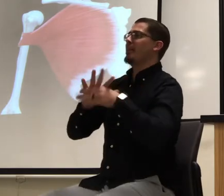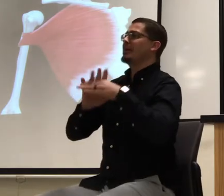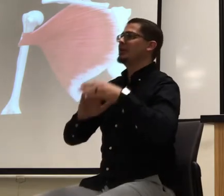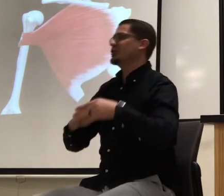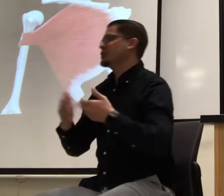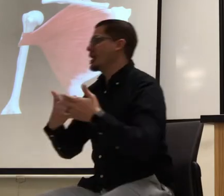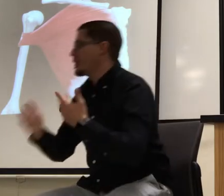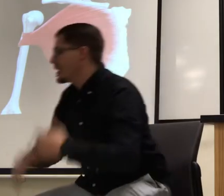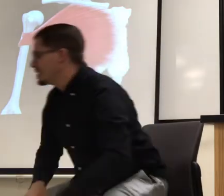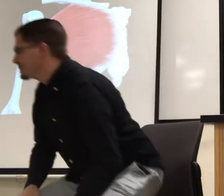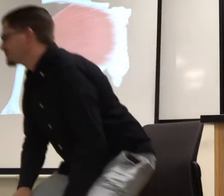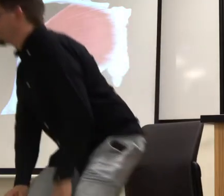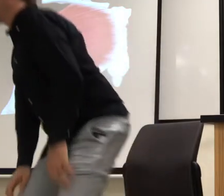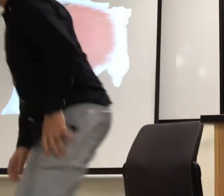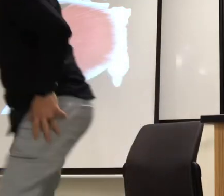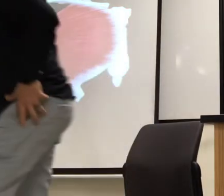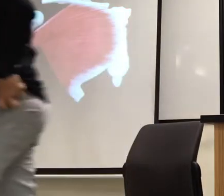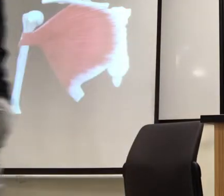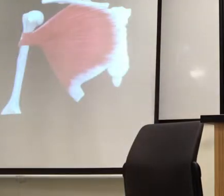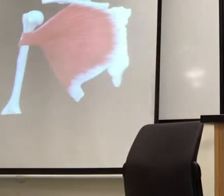Well, anyways,